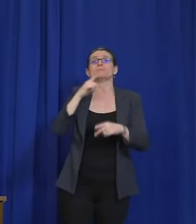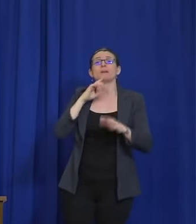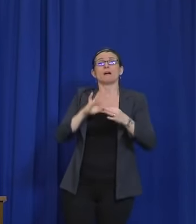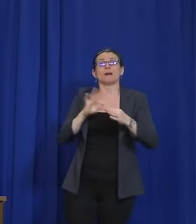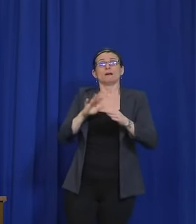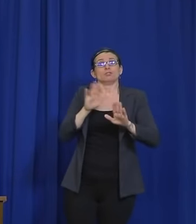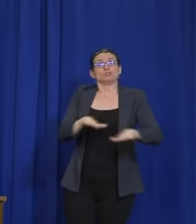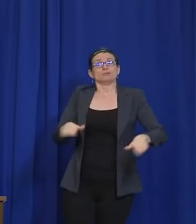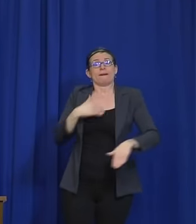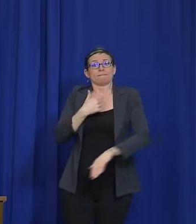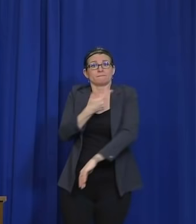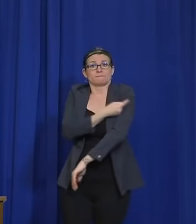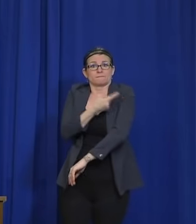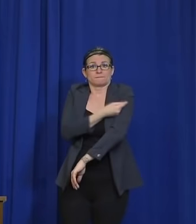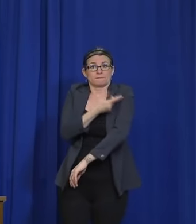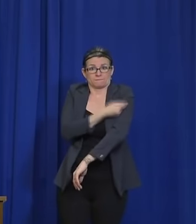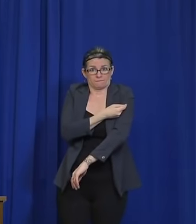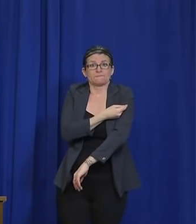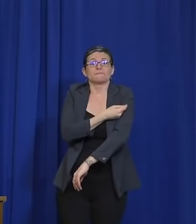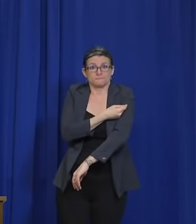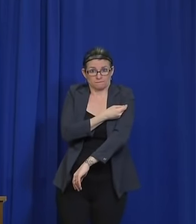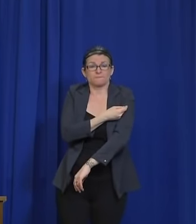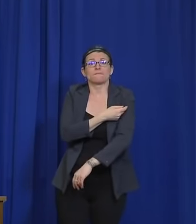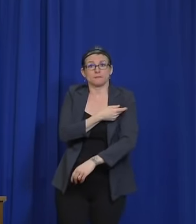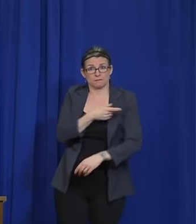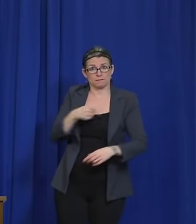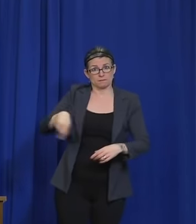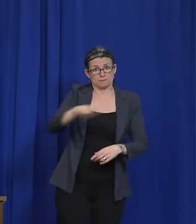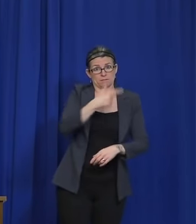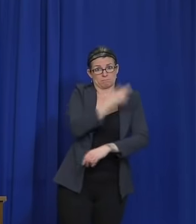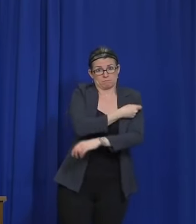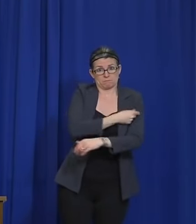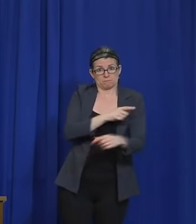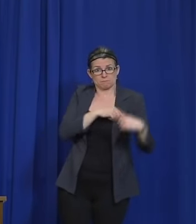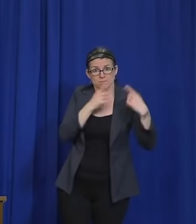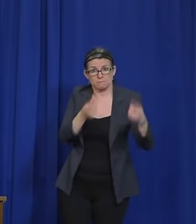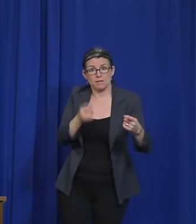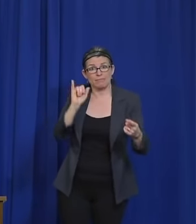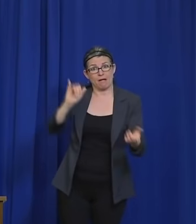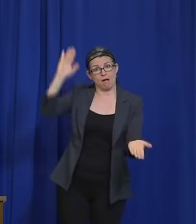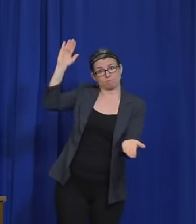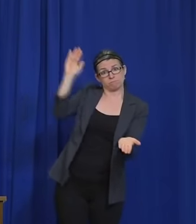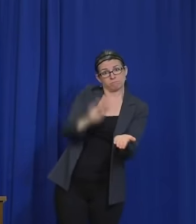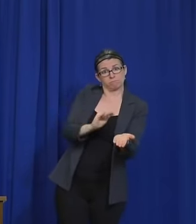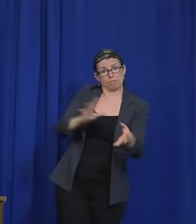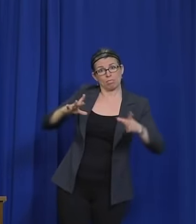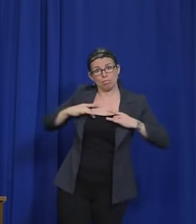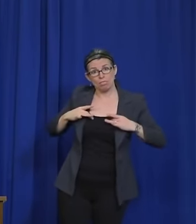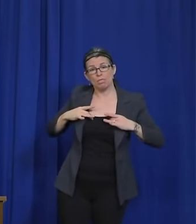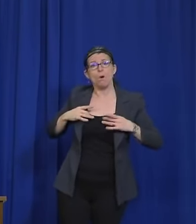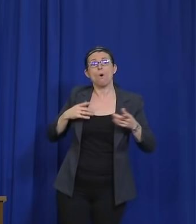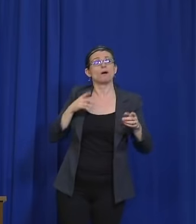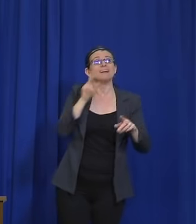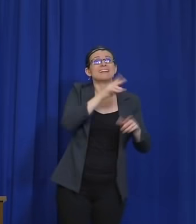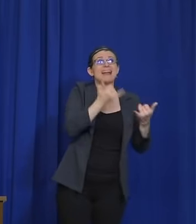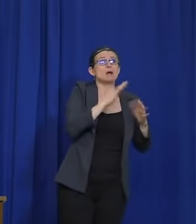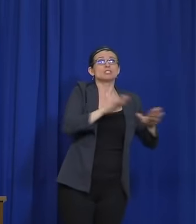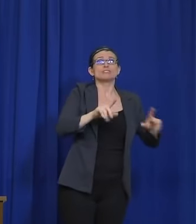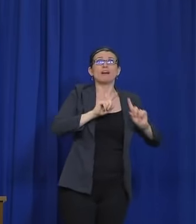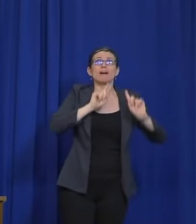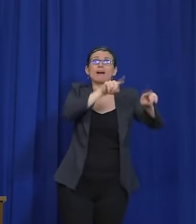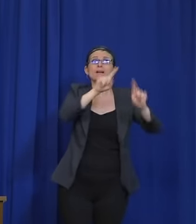vaccinations because the recommendation to postpone non-urgent care is often taken by families